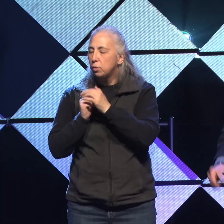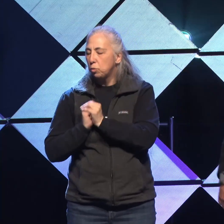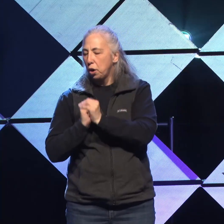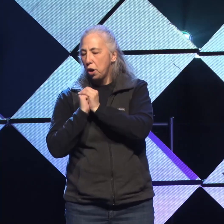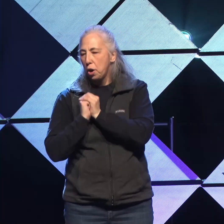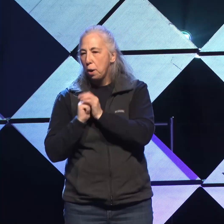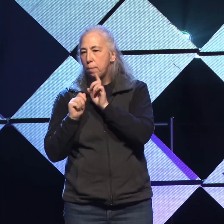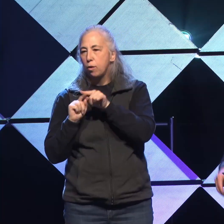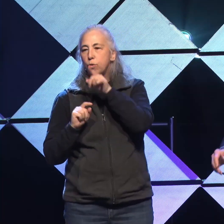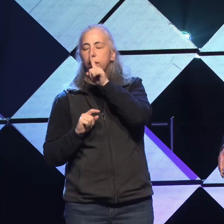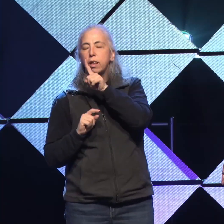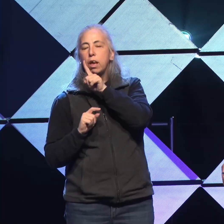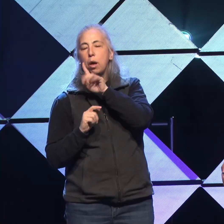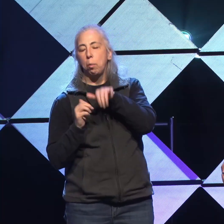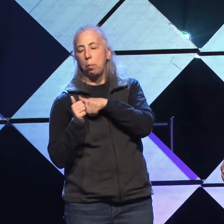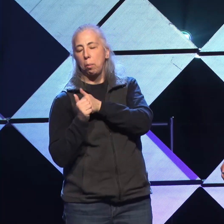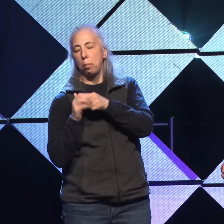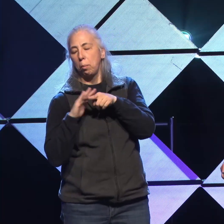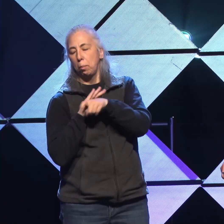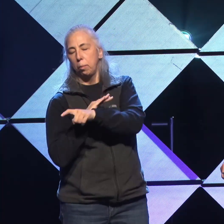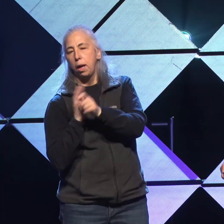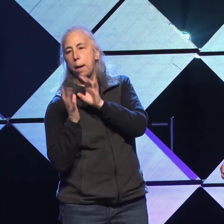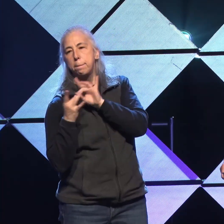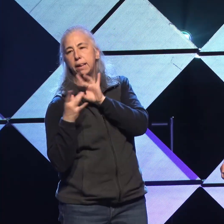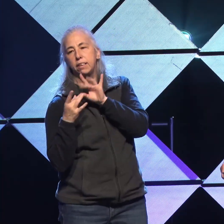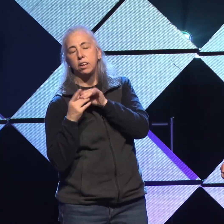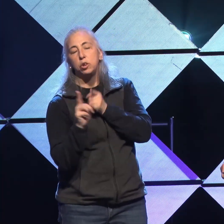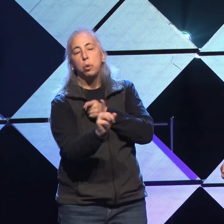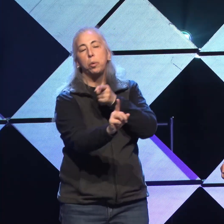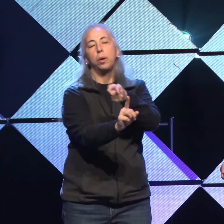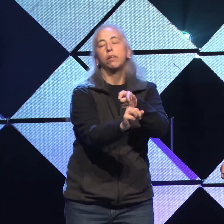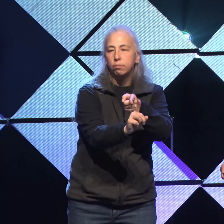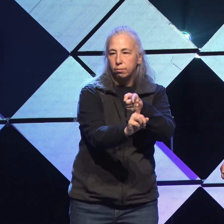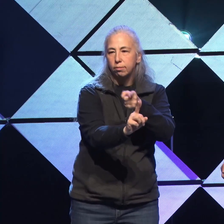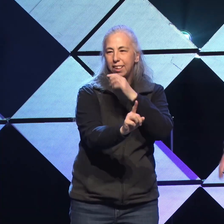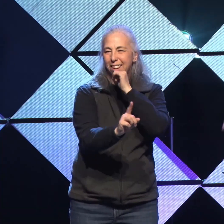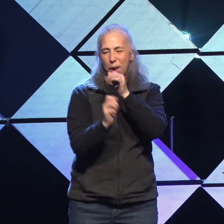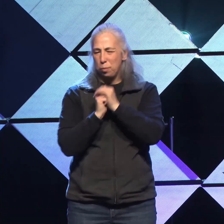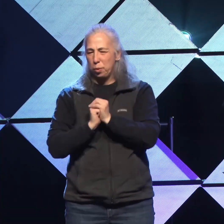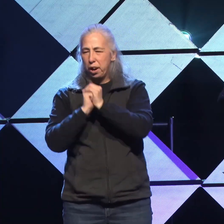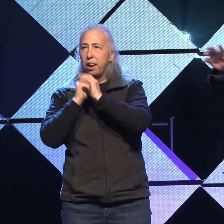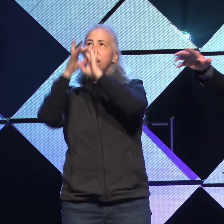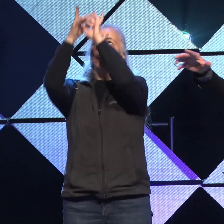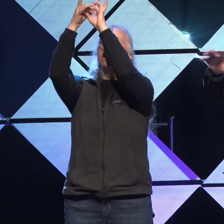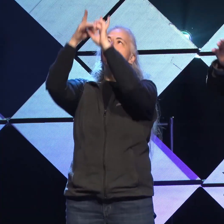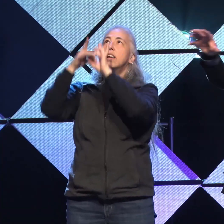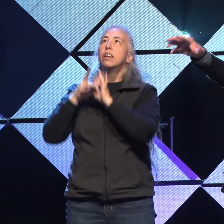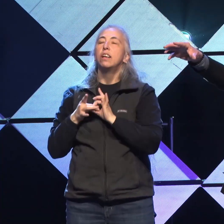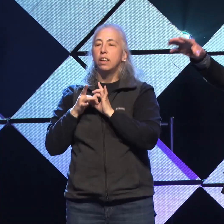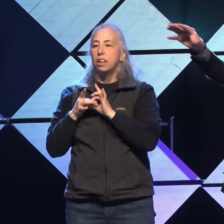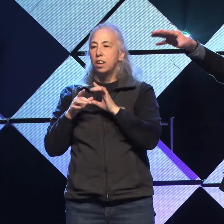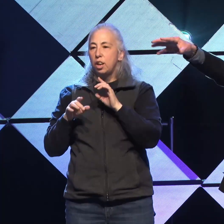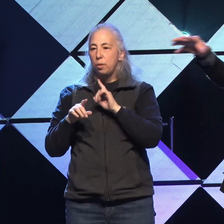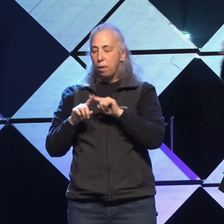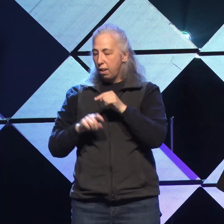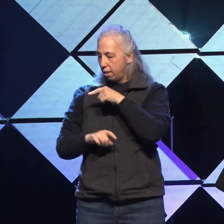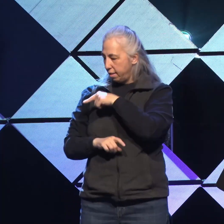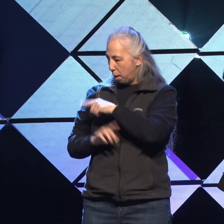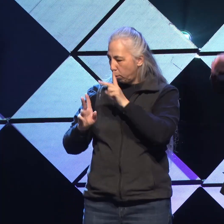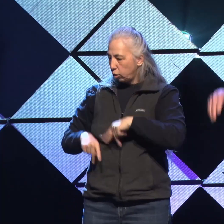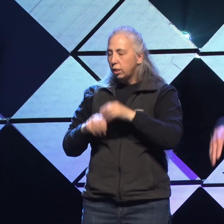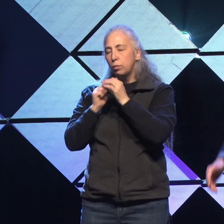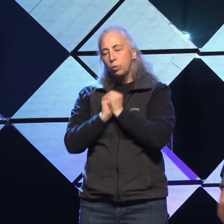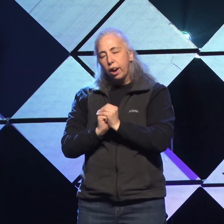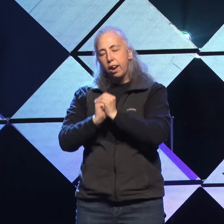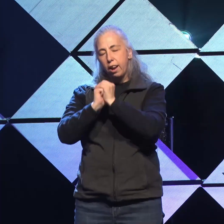to somebody that's there, They're not really praying to God. You ever experience that? They're sending a message through their prayer to somebody